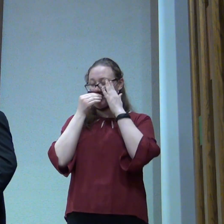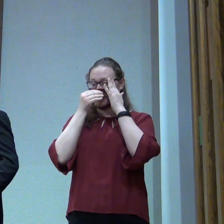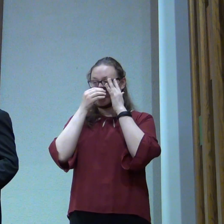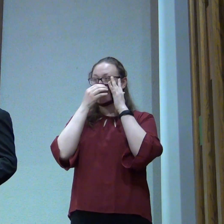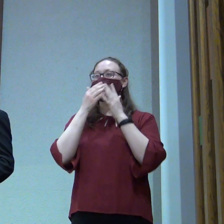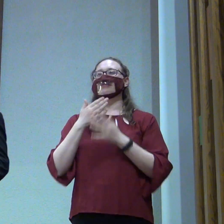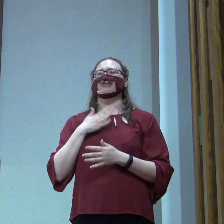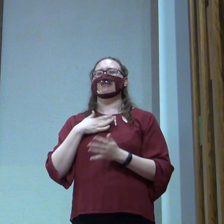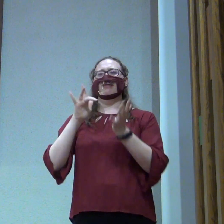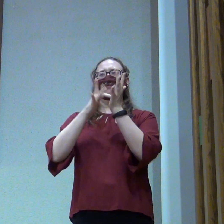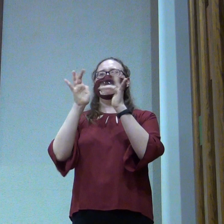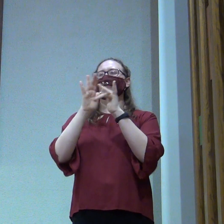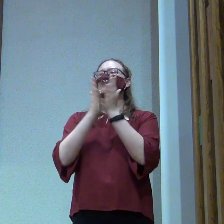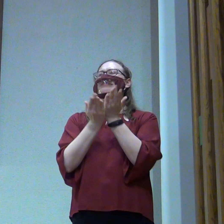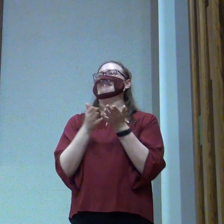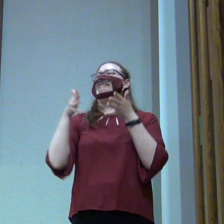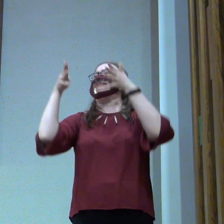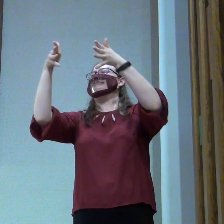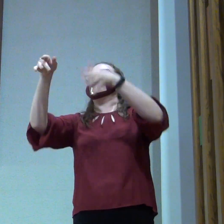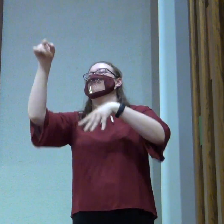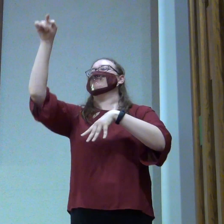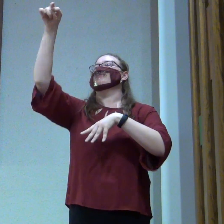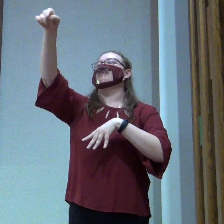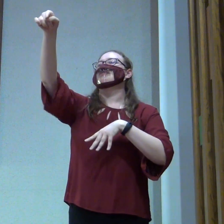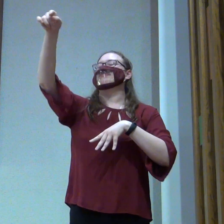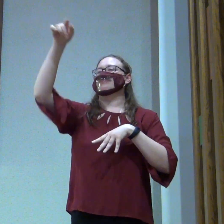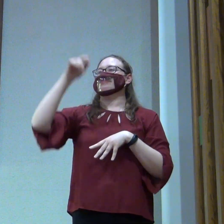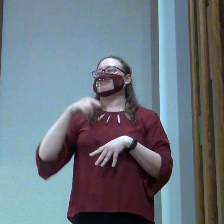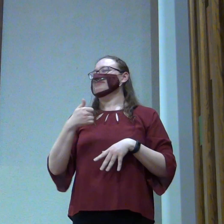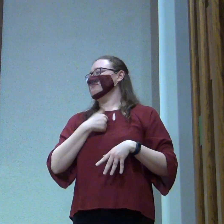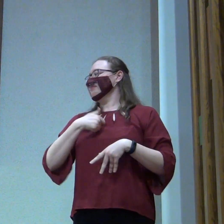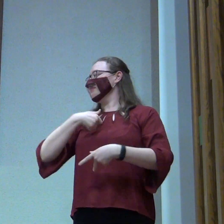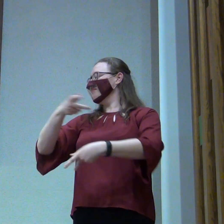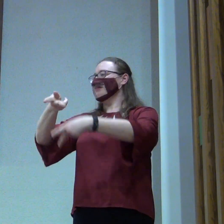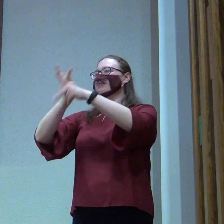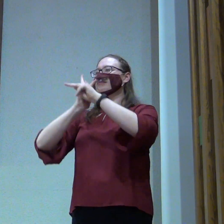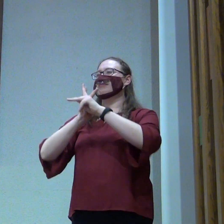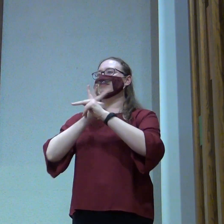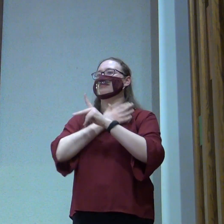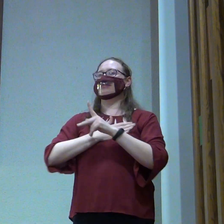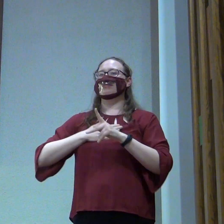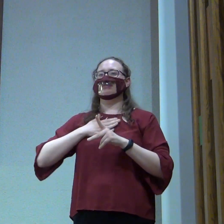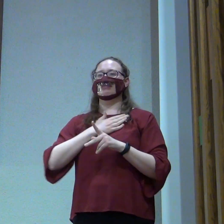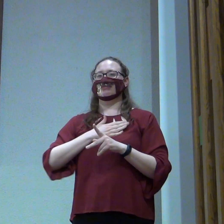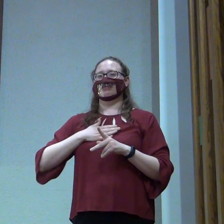I guess I left my Bible in the back. Let me borrow one.